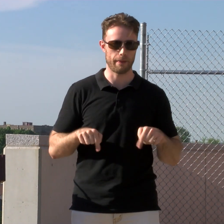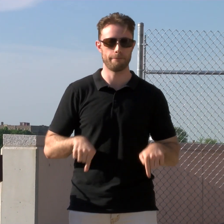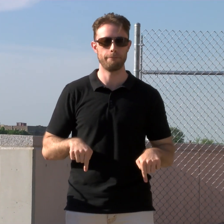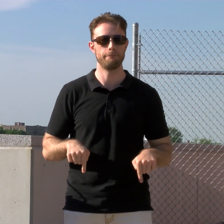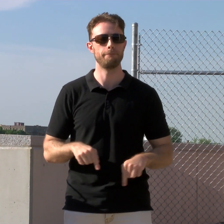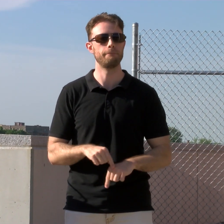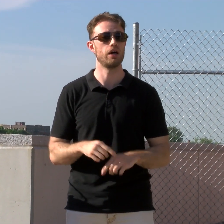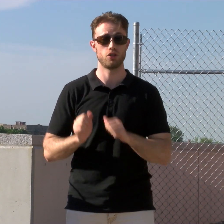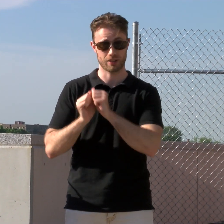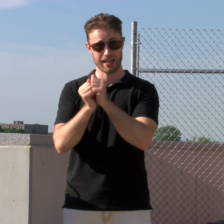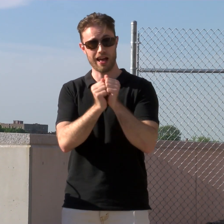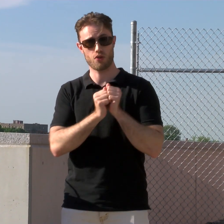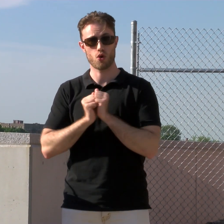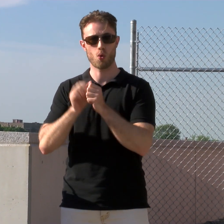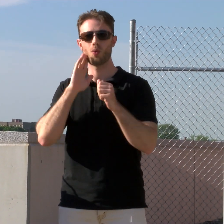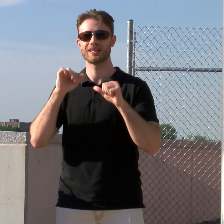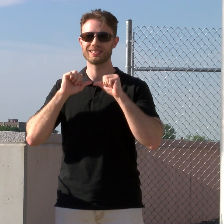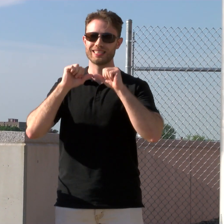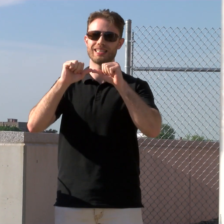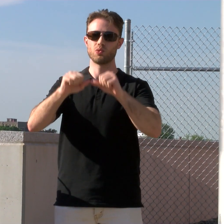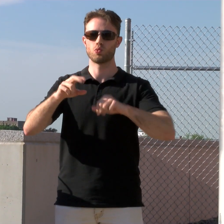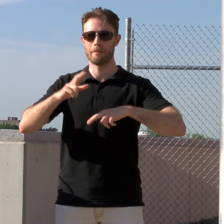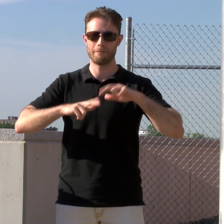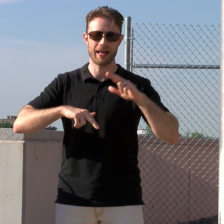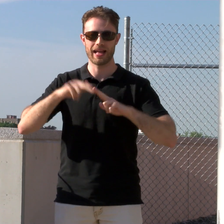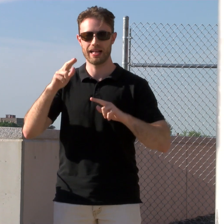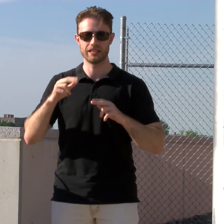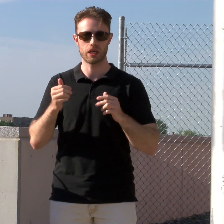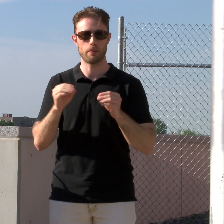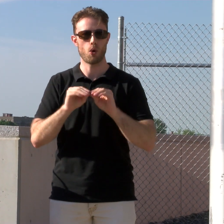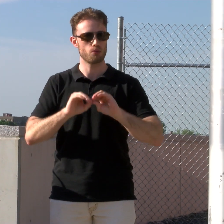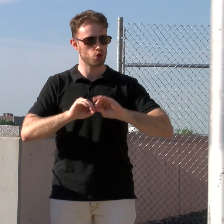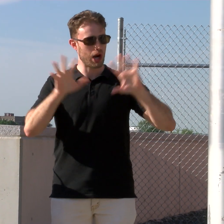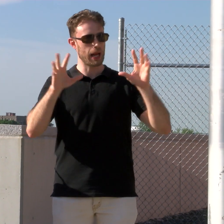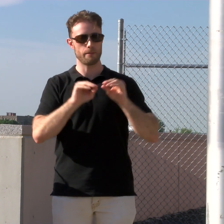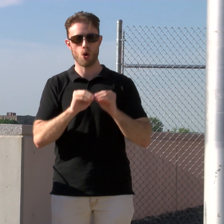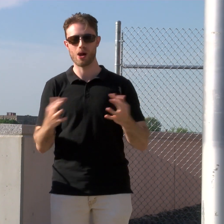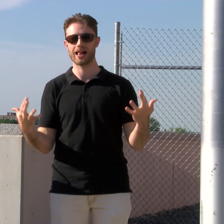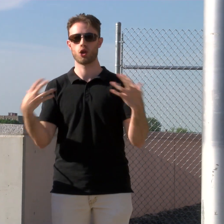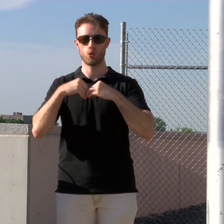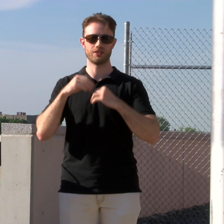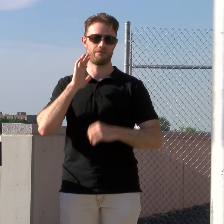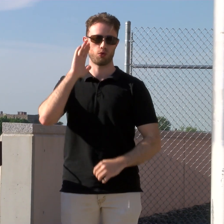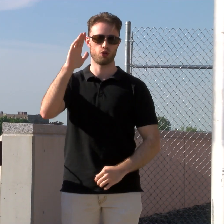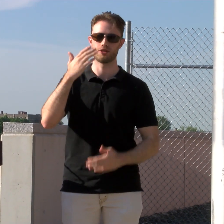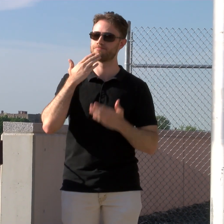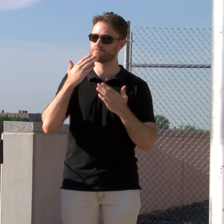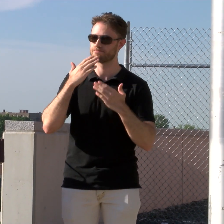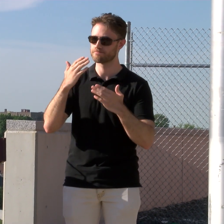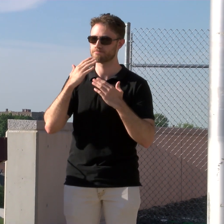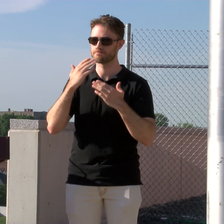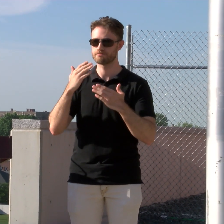welcome. Together, we will continue to build a brighter, more inclusive future. Thank you.